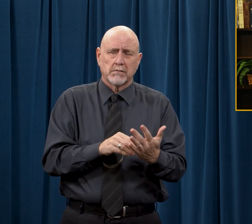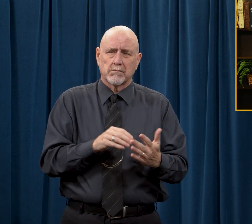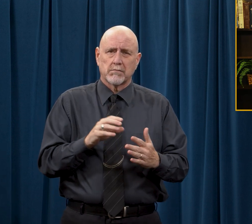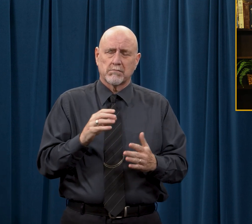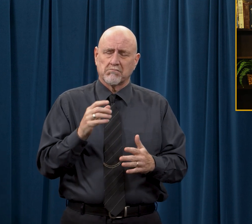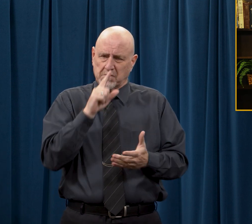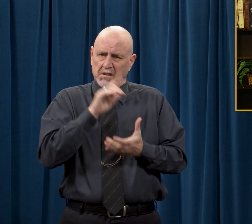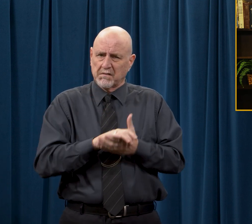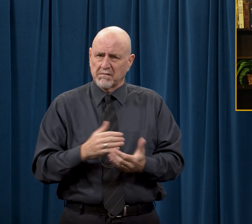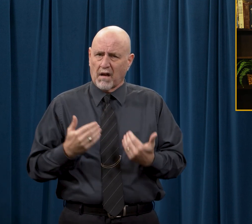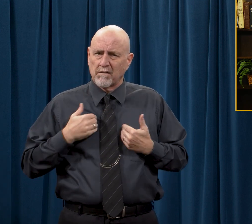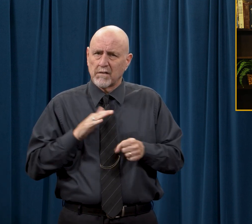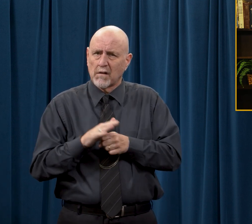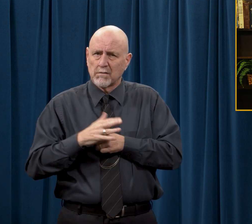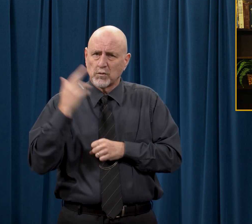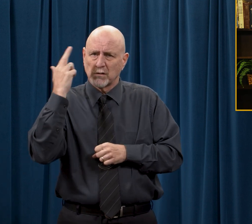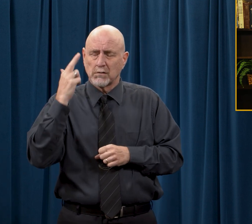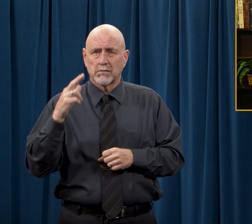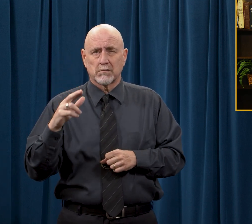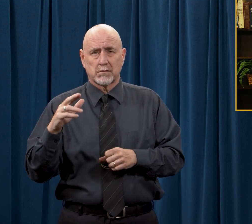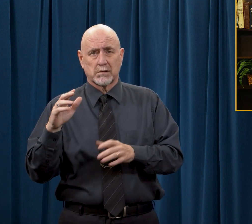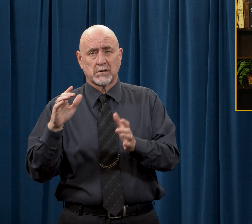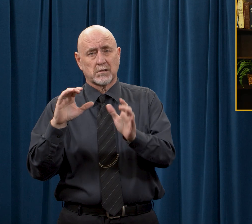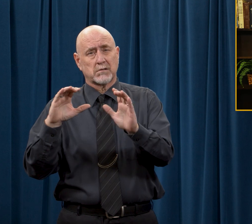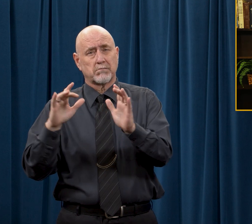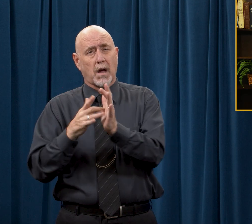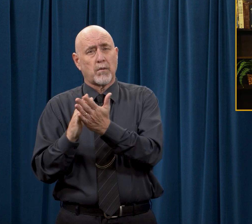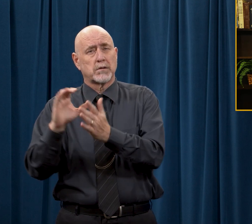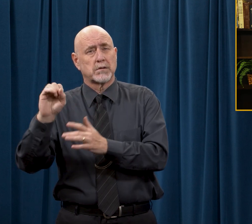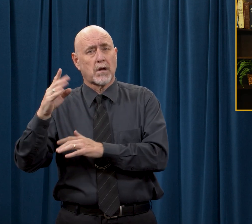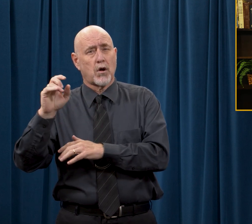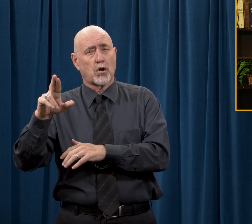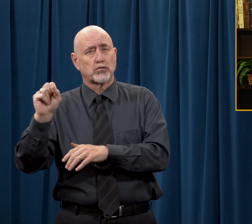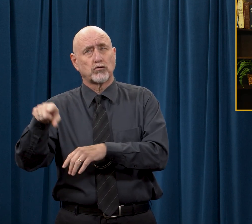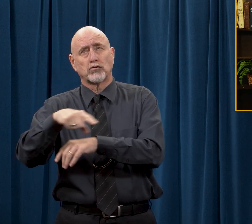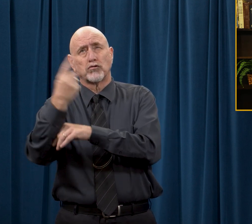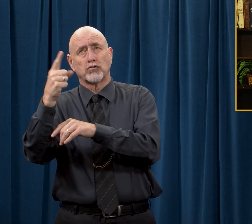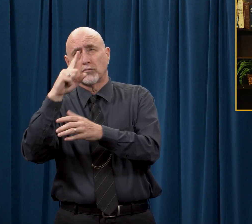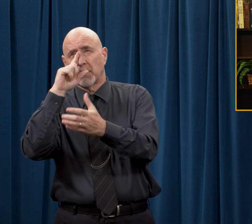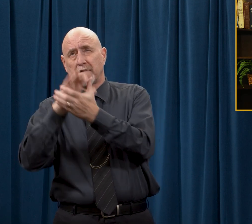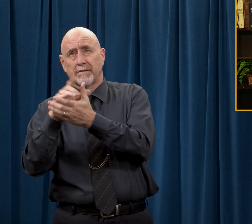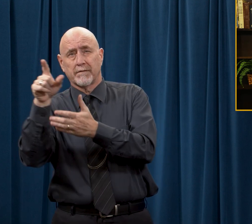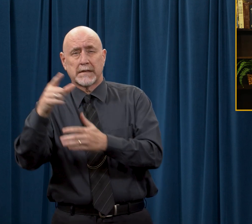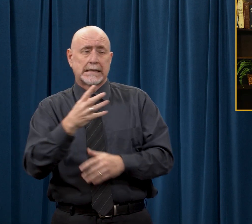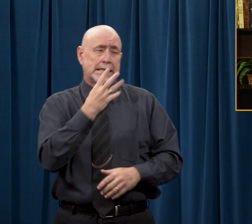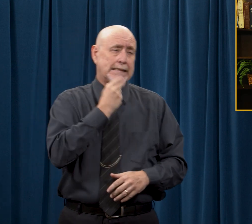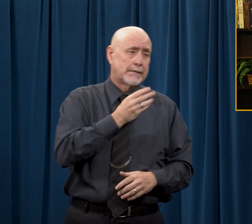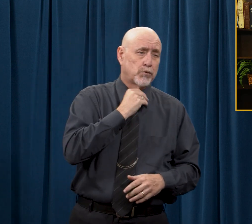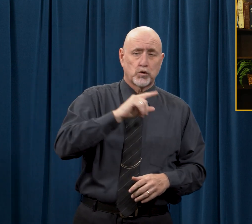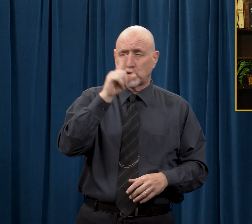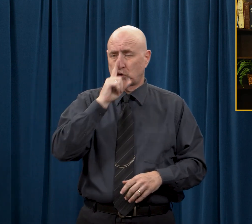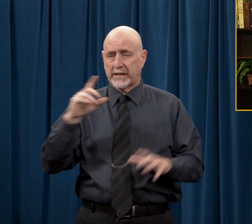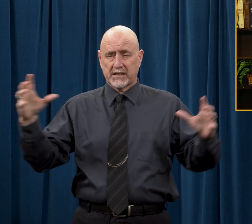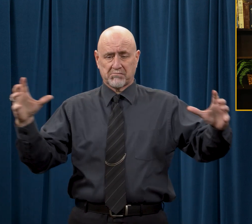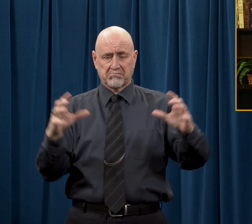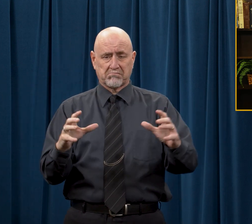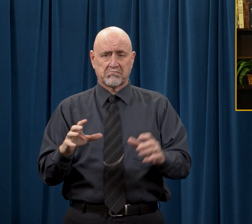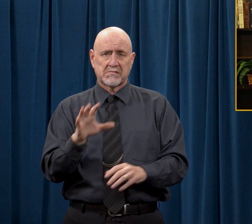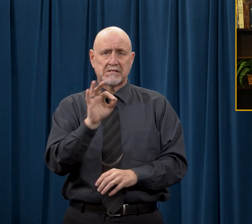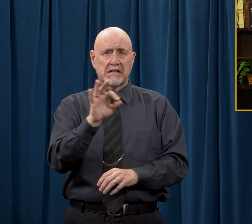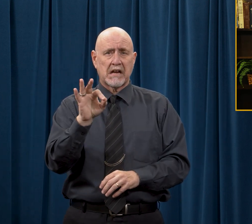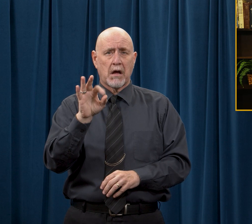accurately copied. So accurate that scholars today believe that our Hebrew and Greek texts are